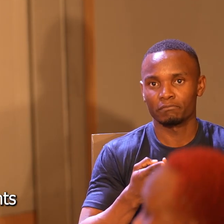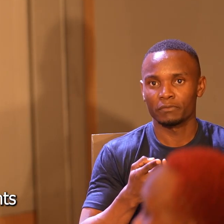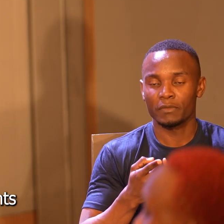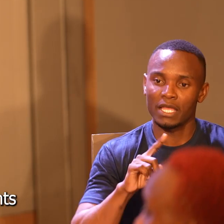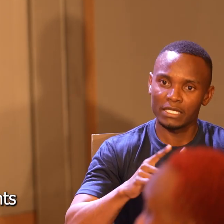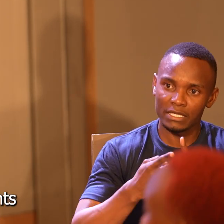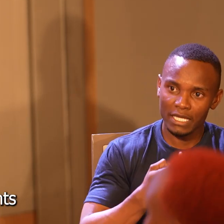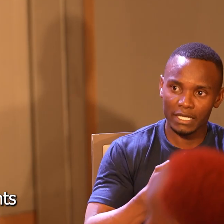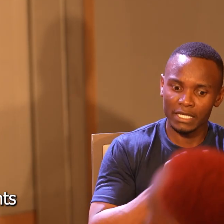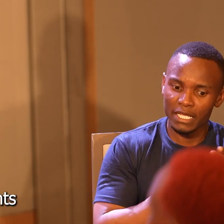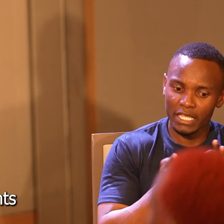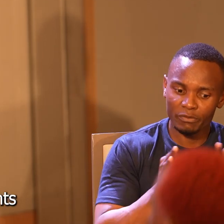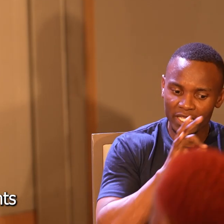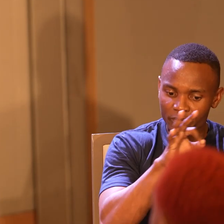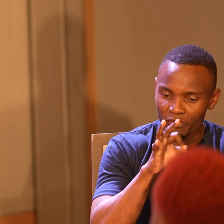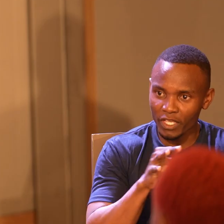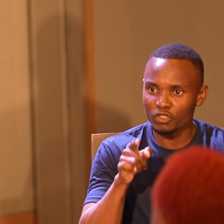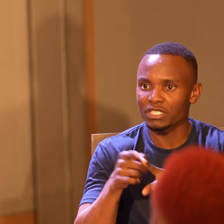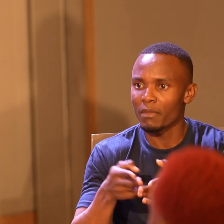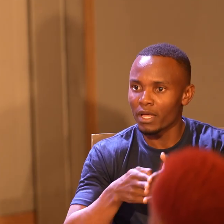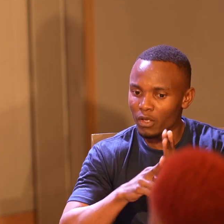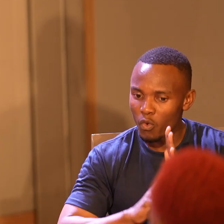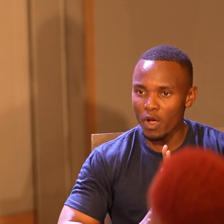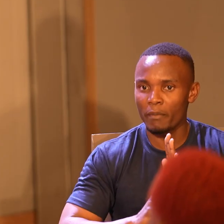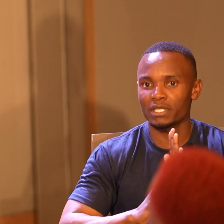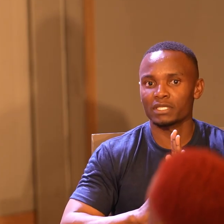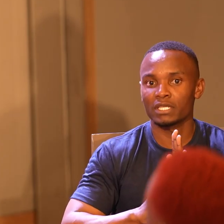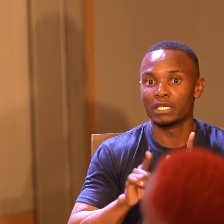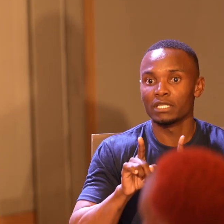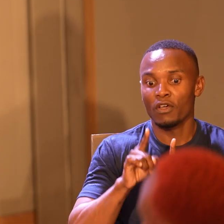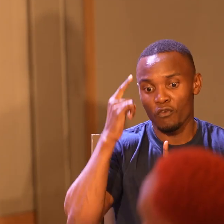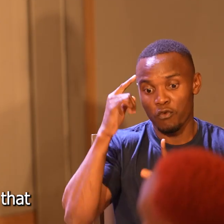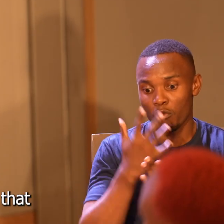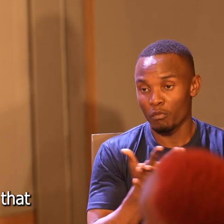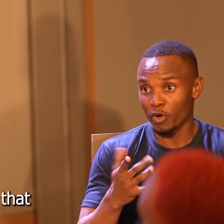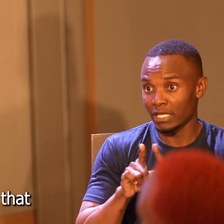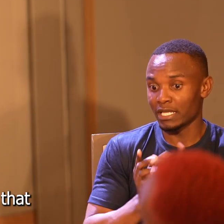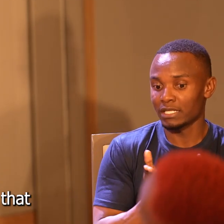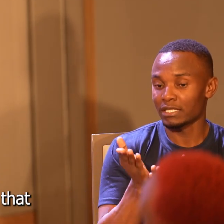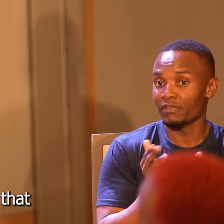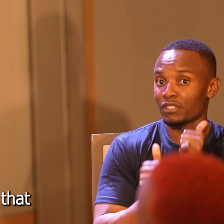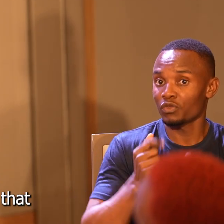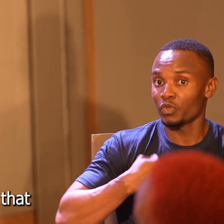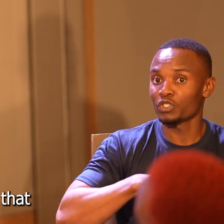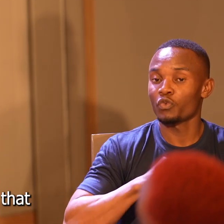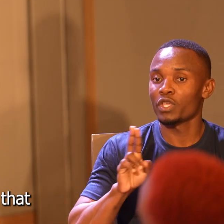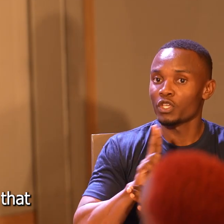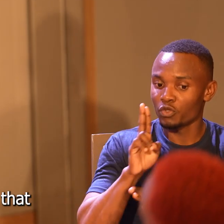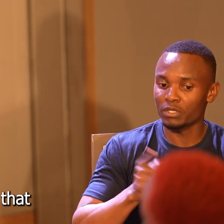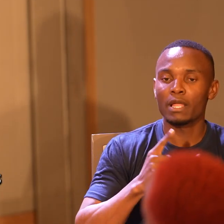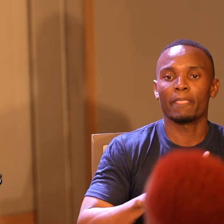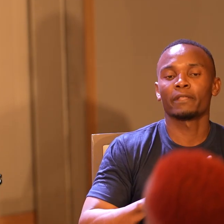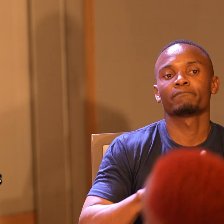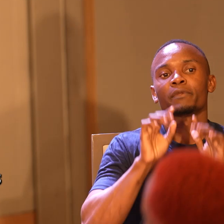give specifications for requirements on products and services that we use, then it is